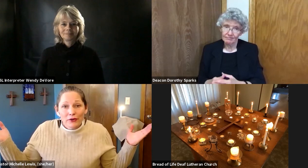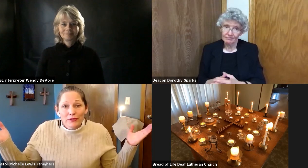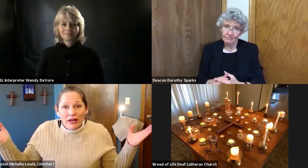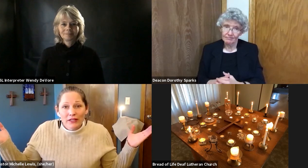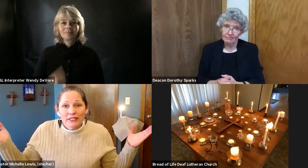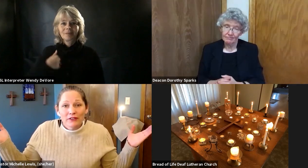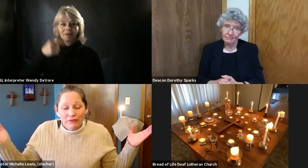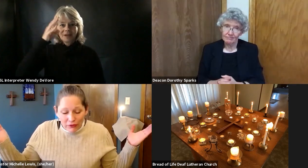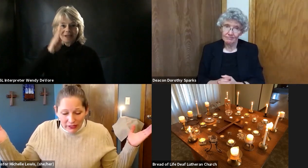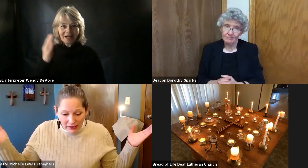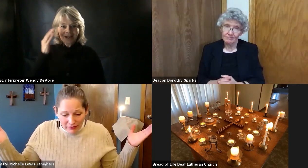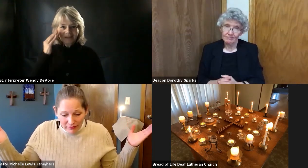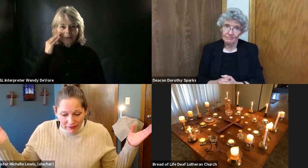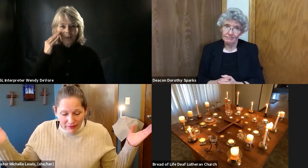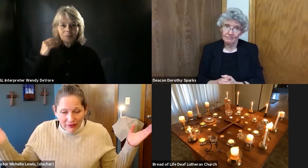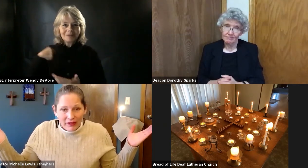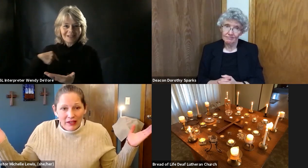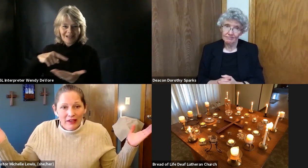God knows us fully,